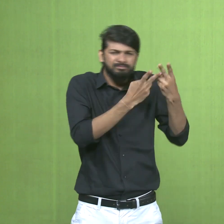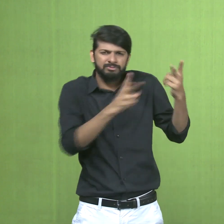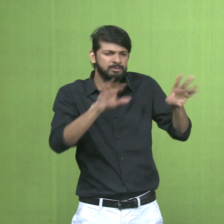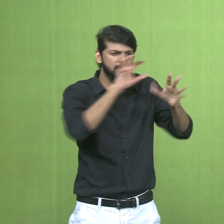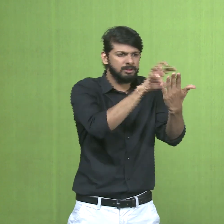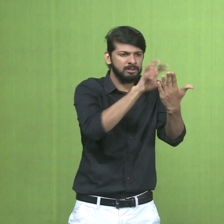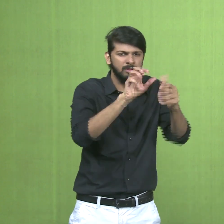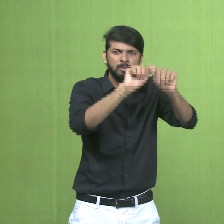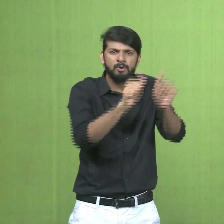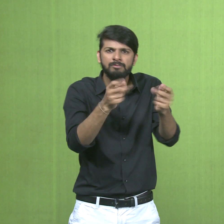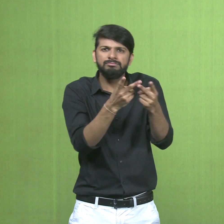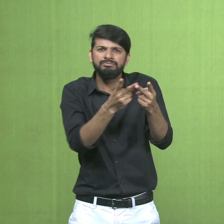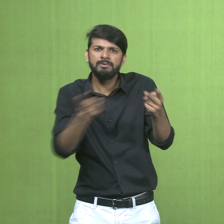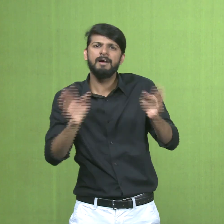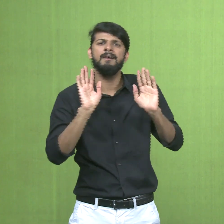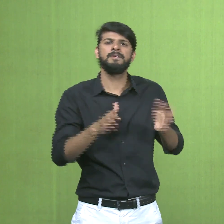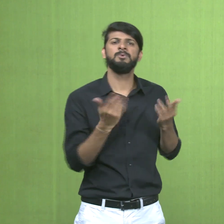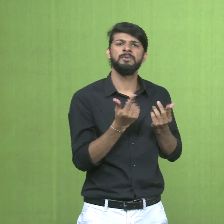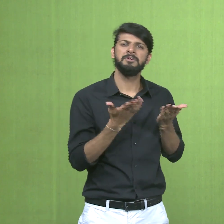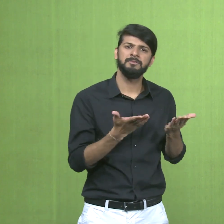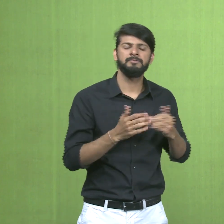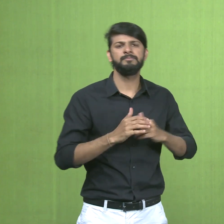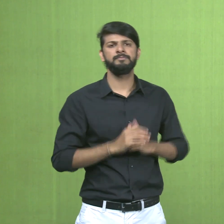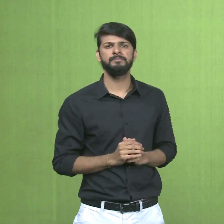It is primarily used on fabric.